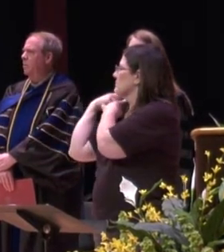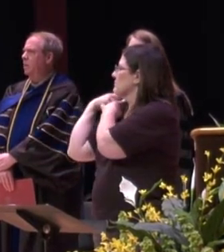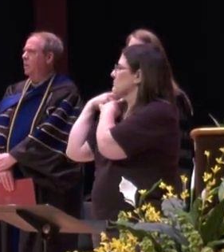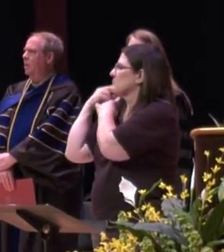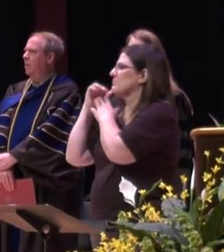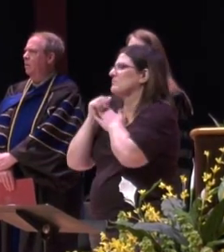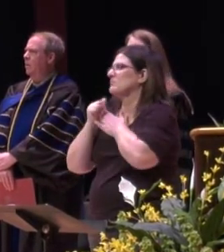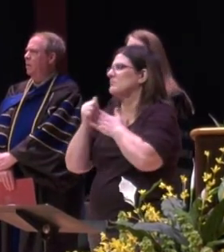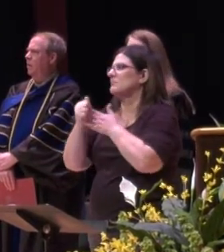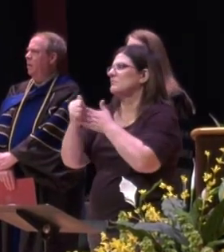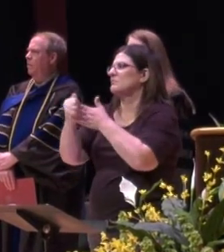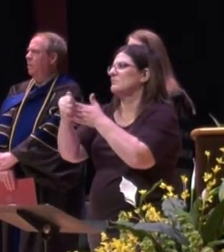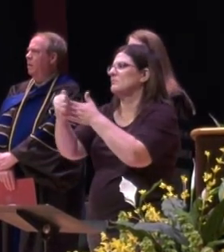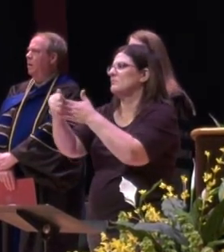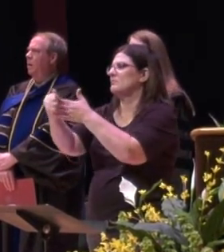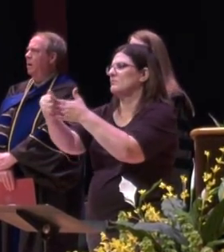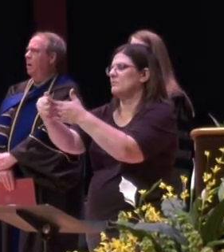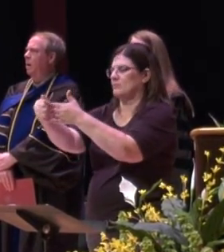guidance of the